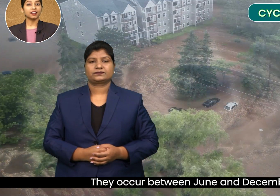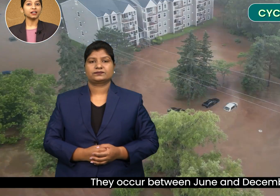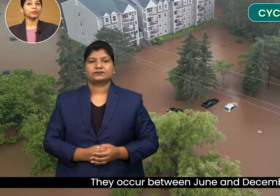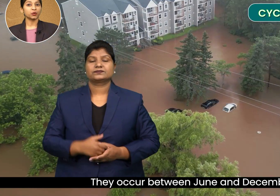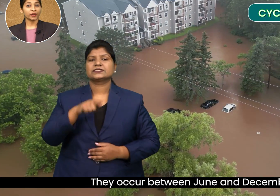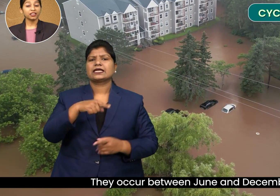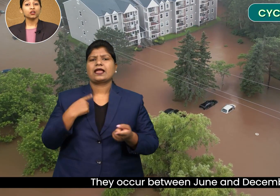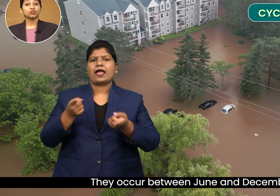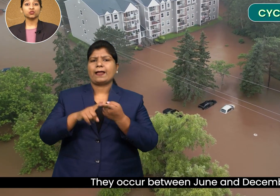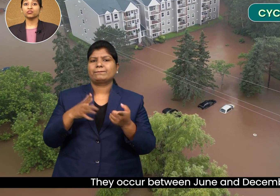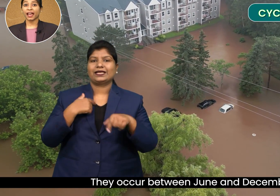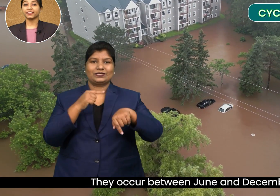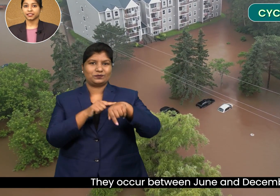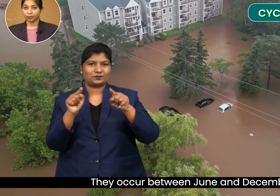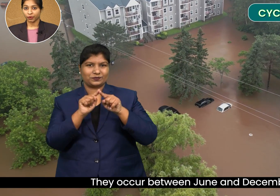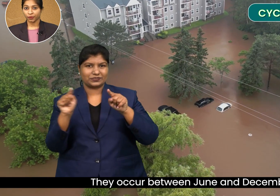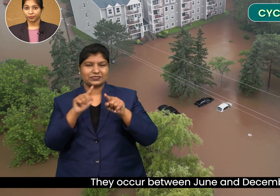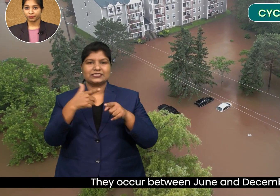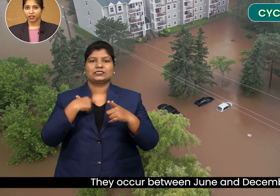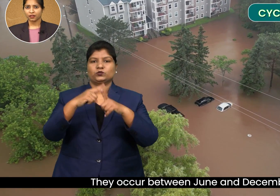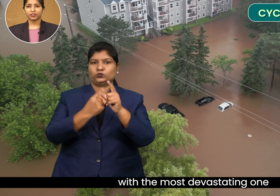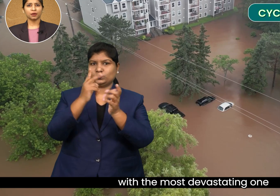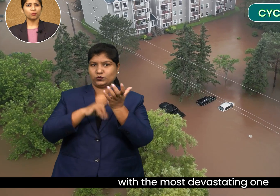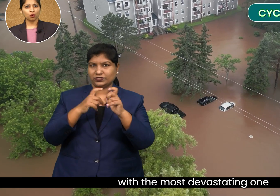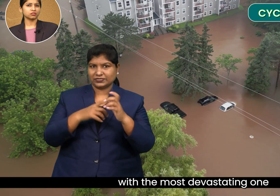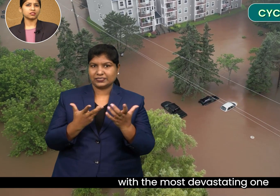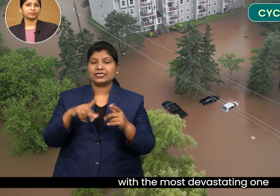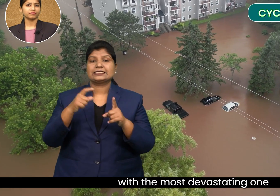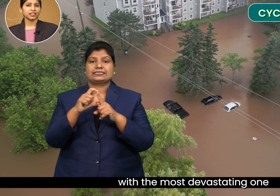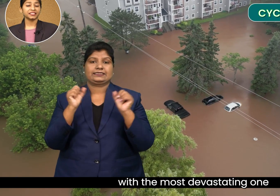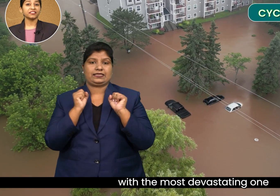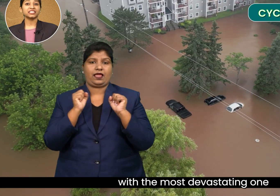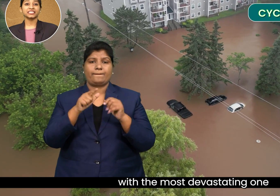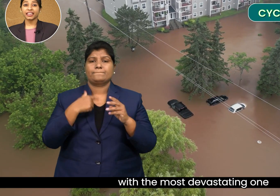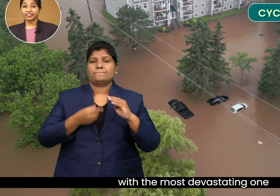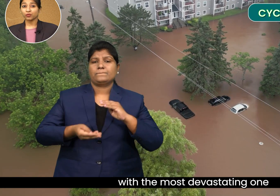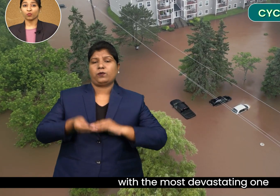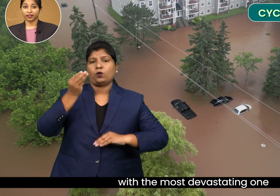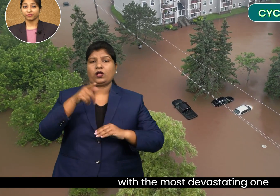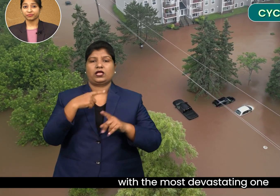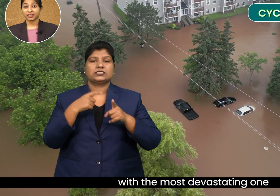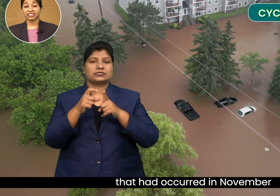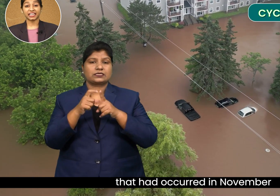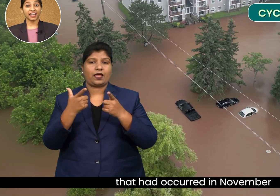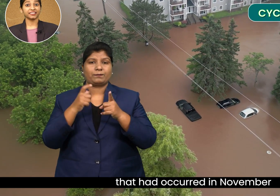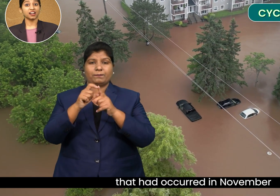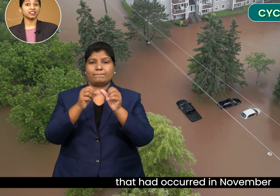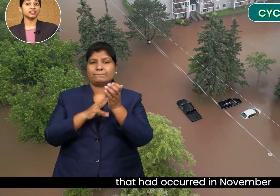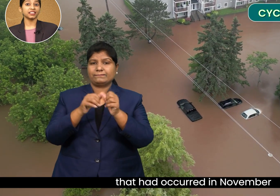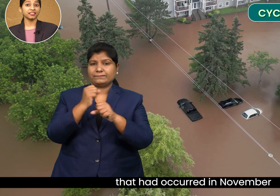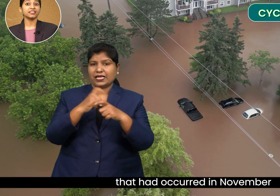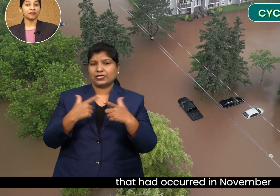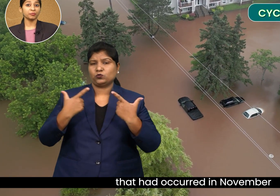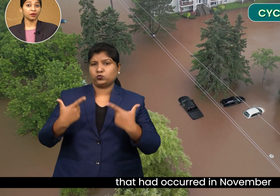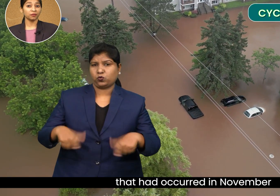They occur between June and December, with the most devastating one that had